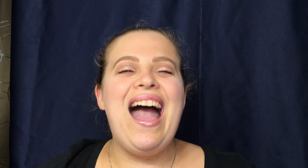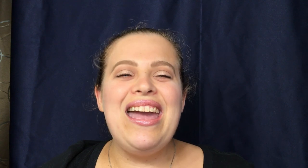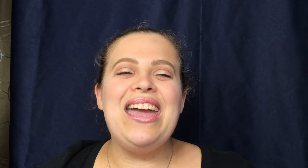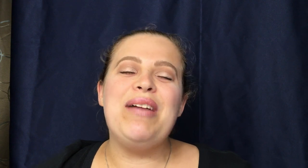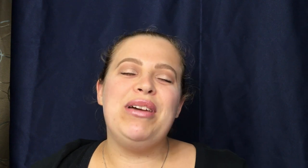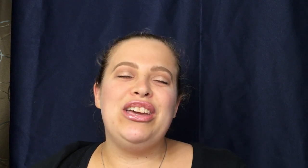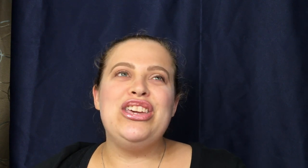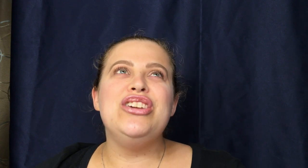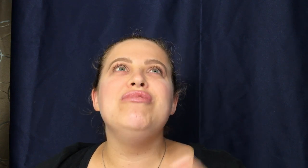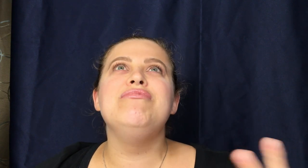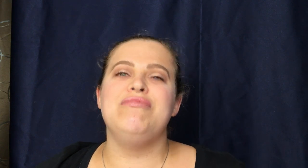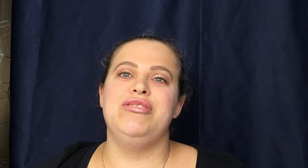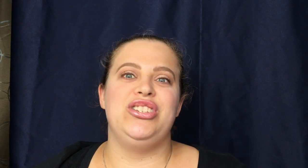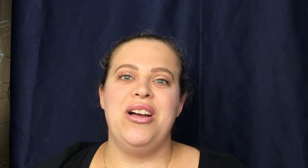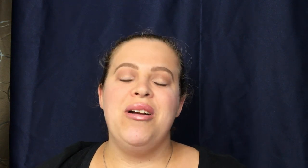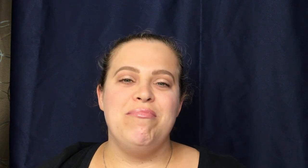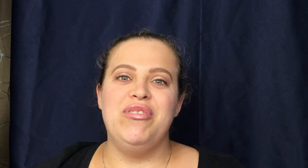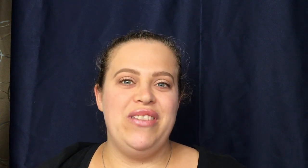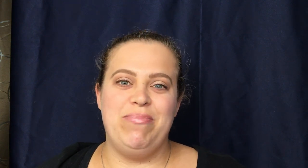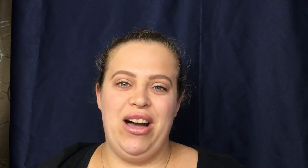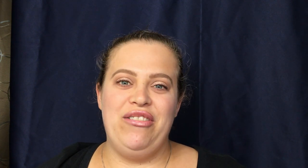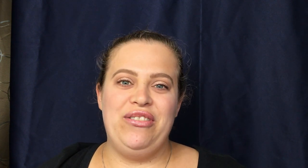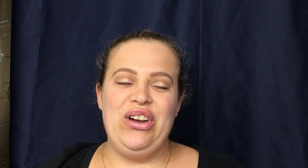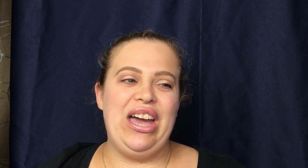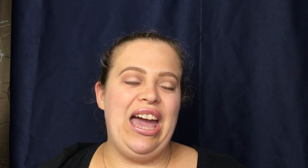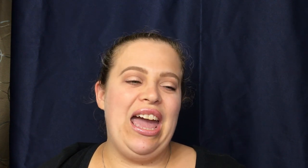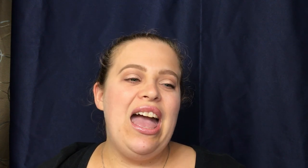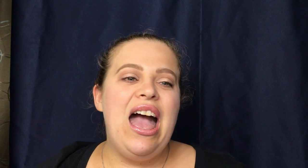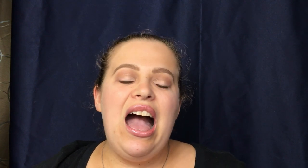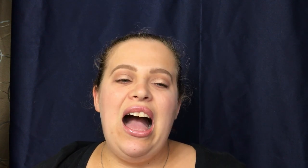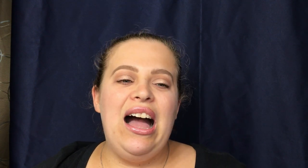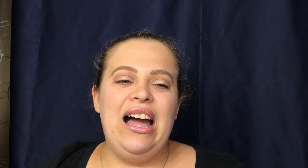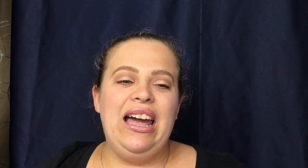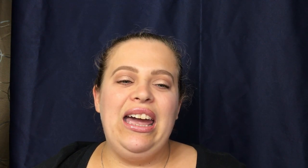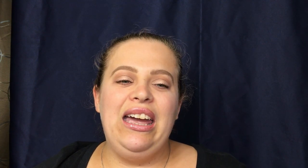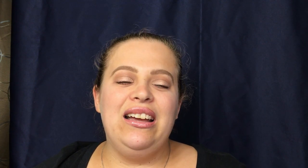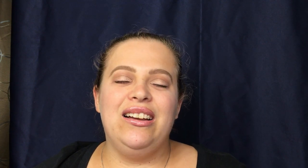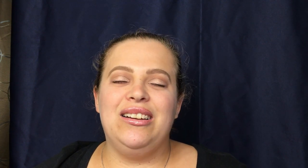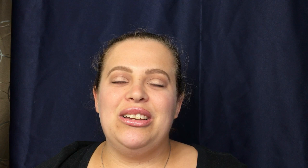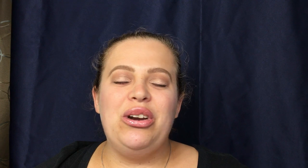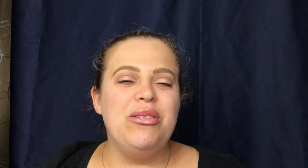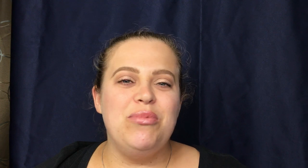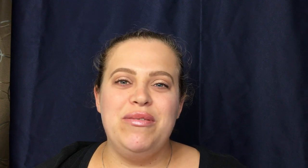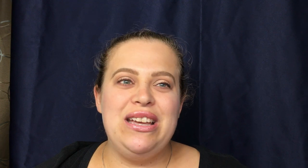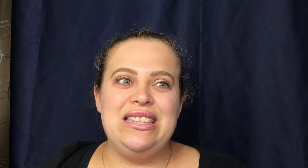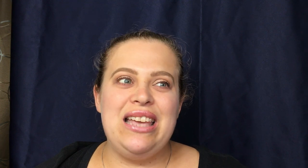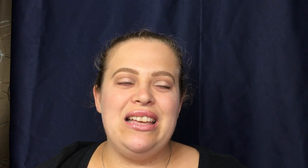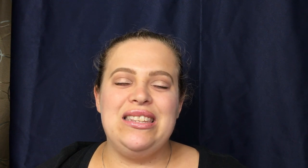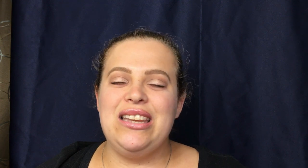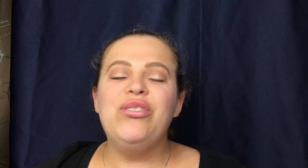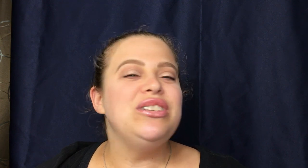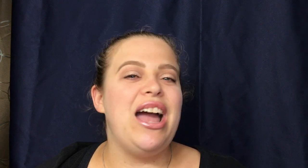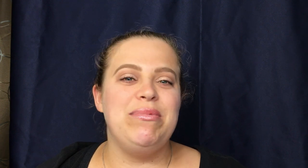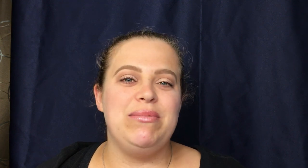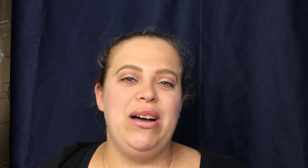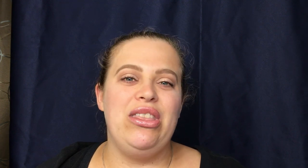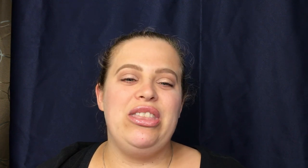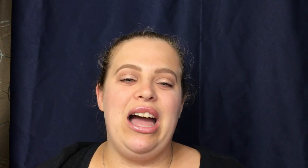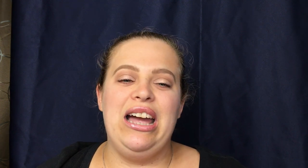I am a huge movie buff, okay? I go to the movies several times a month.